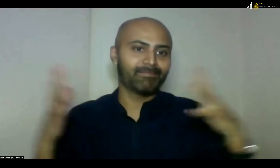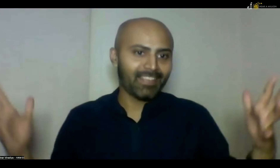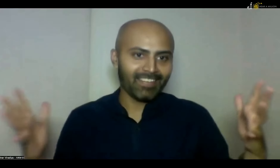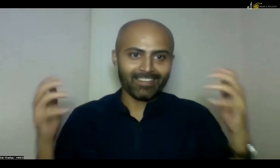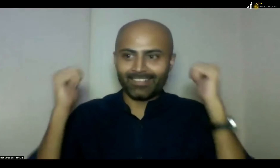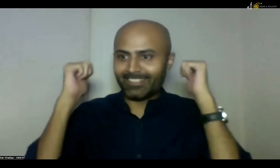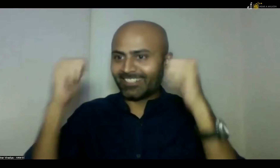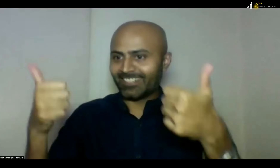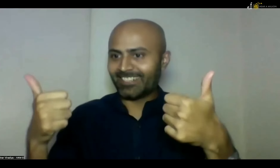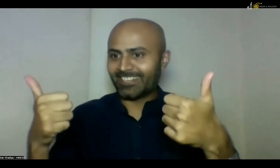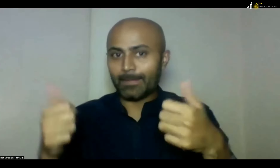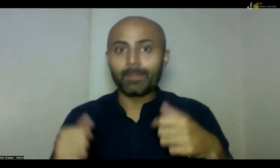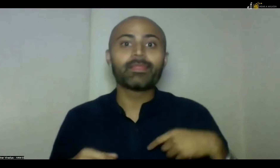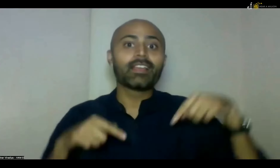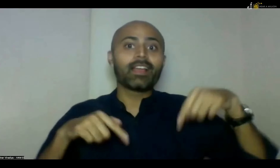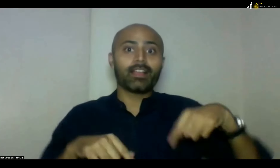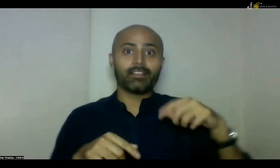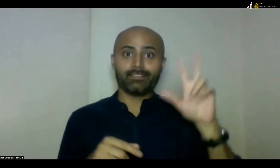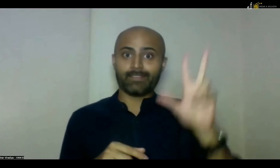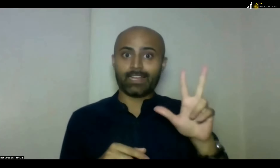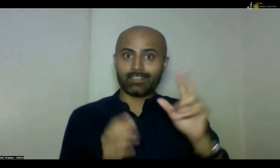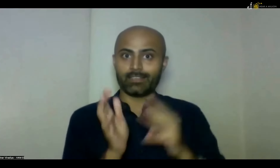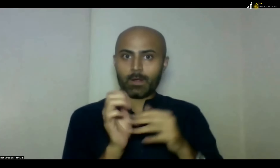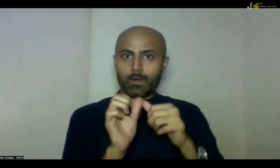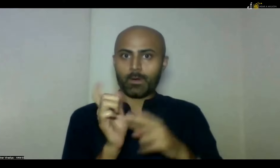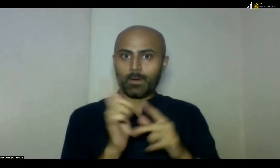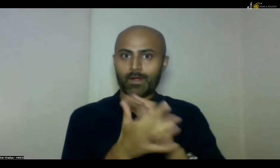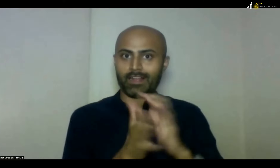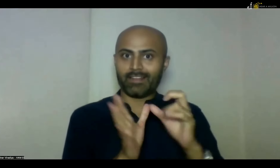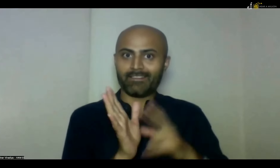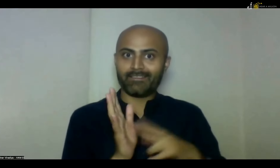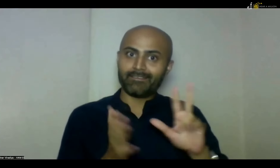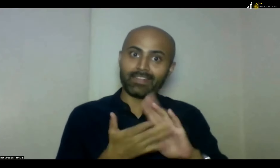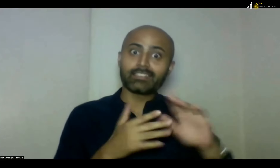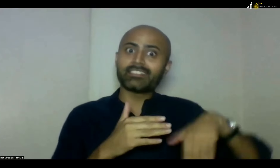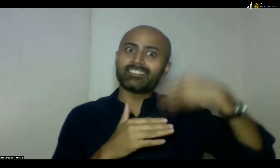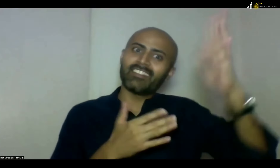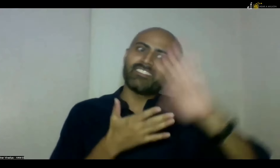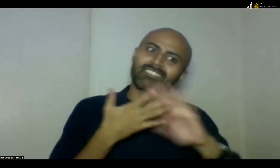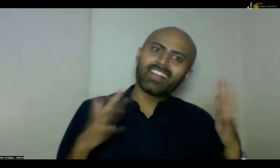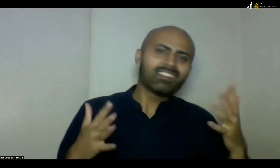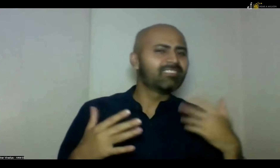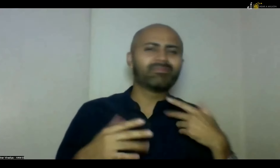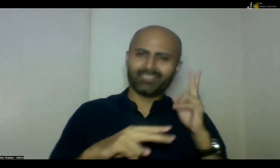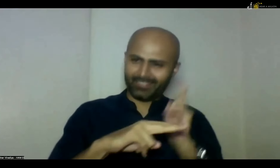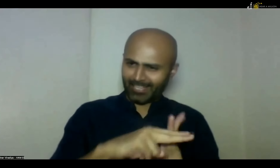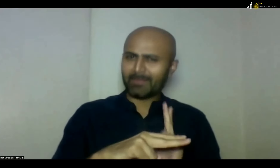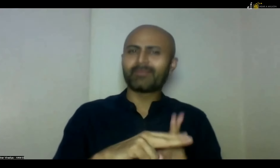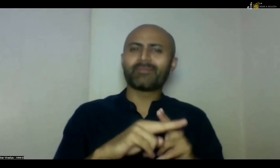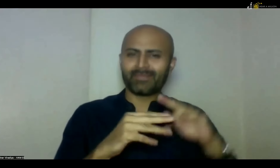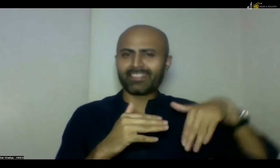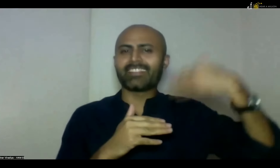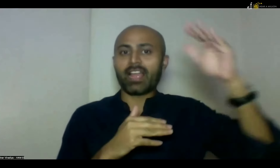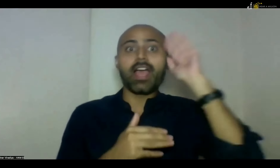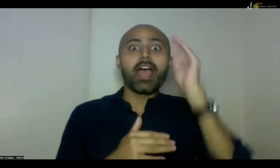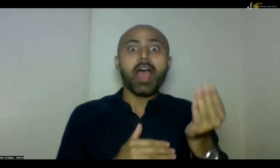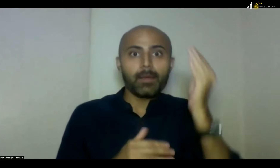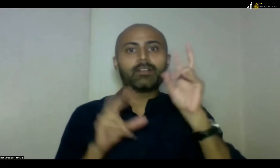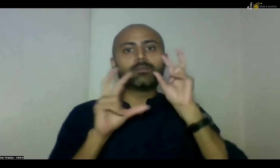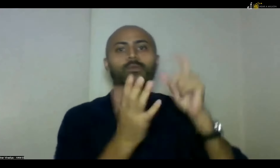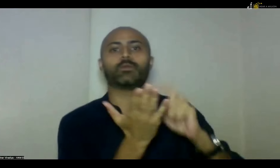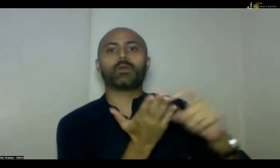more valuable by your presence in these sessions. So 8th Manthan is over. No, we